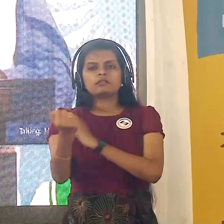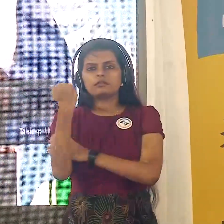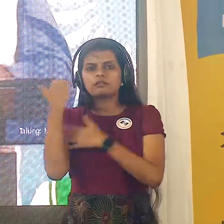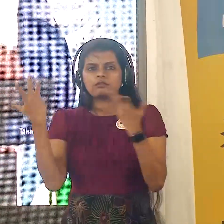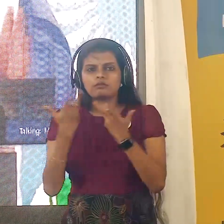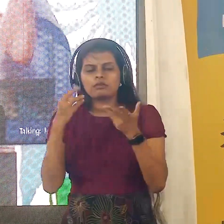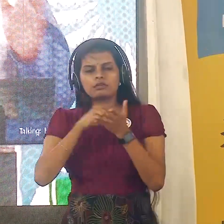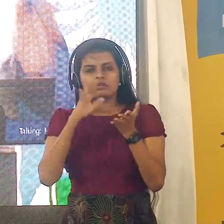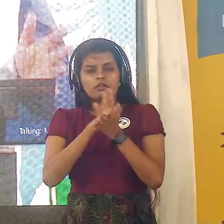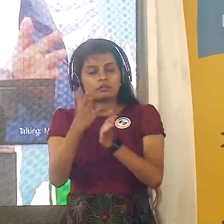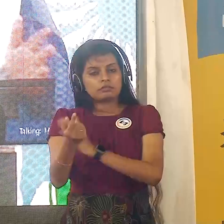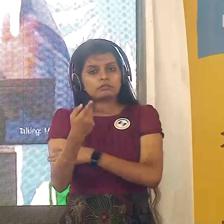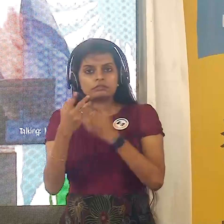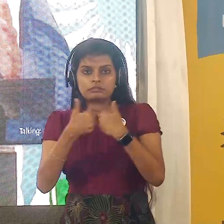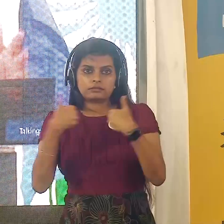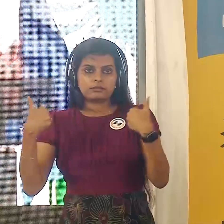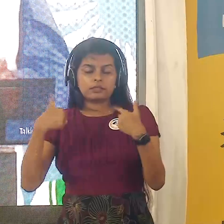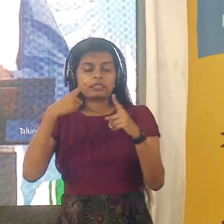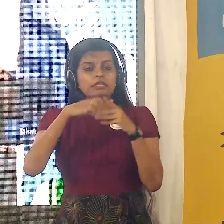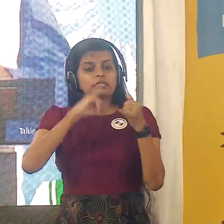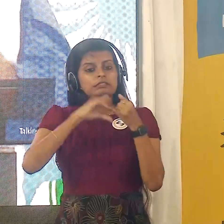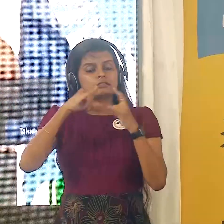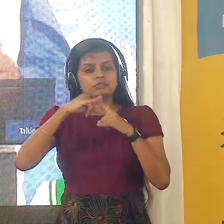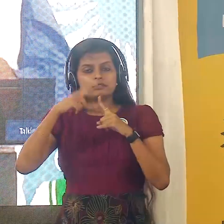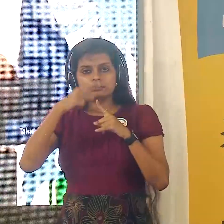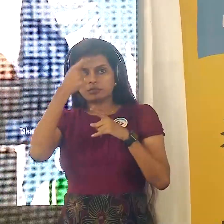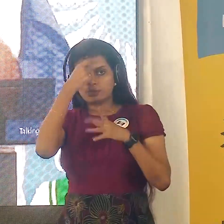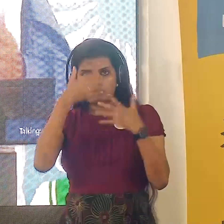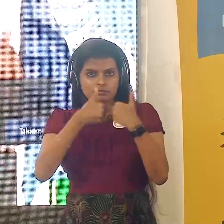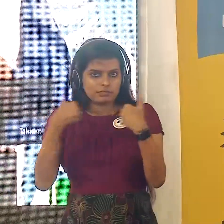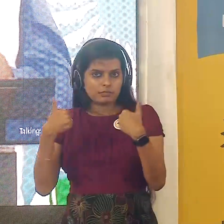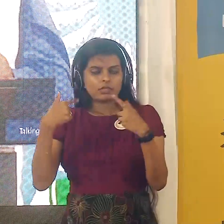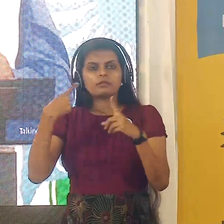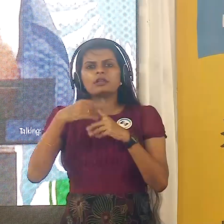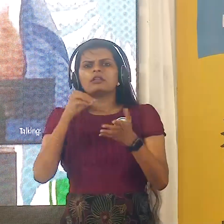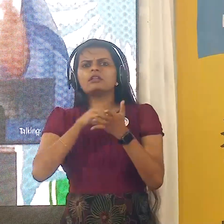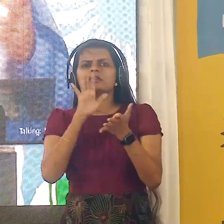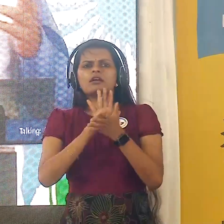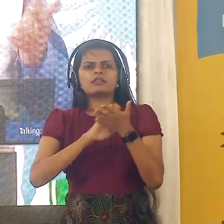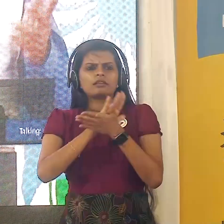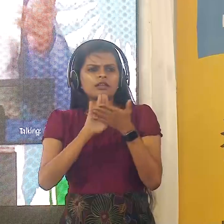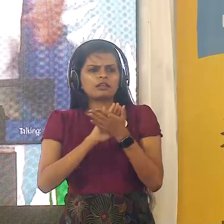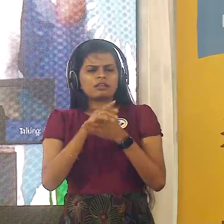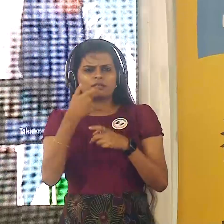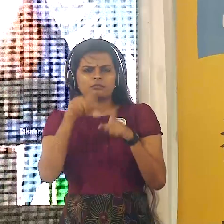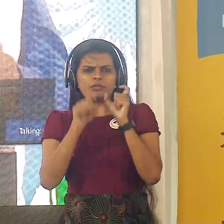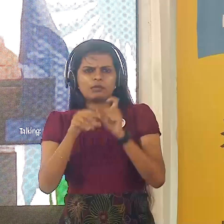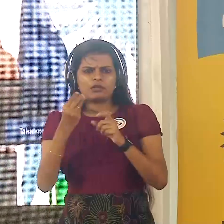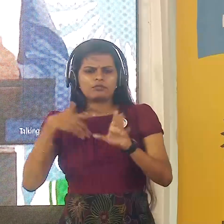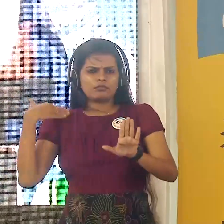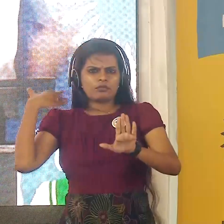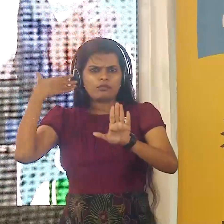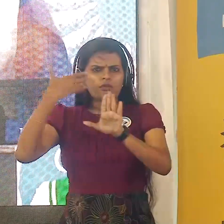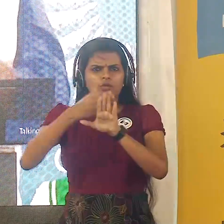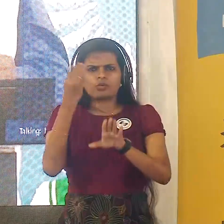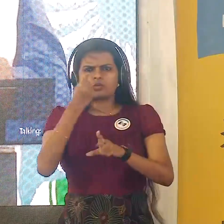separate, SC/ST issues are separate, and the fact that some of the lands which have been held for a very long time